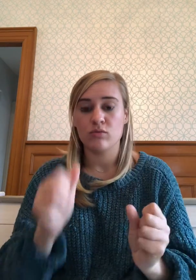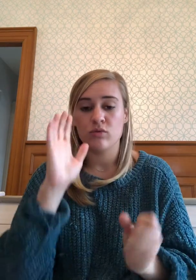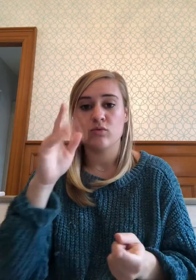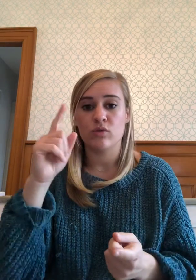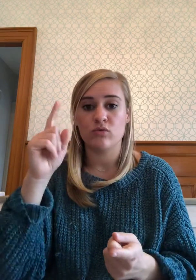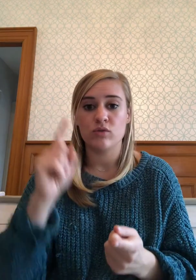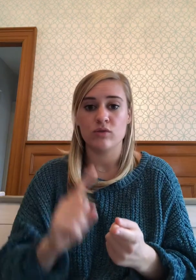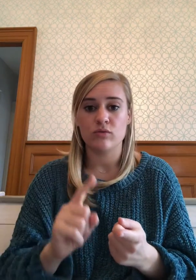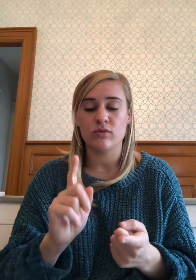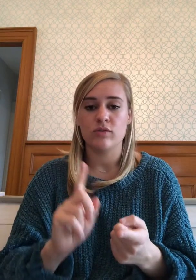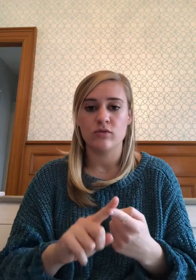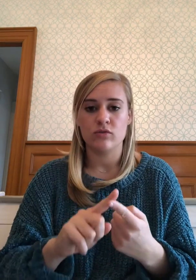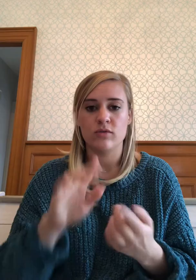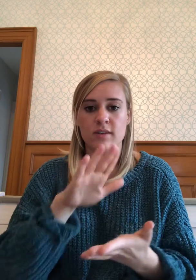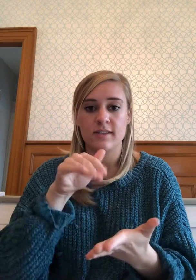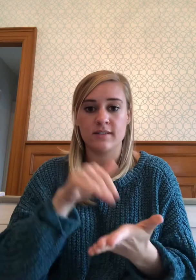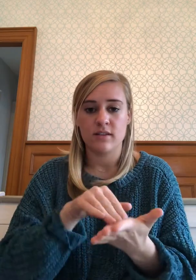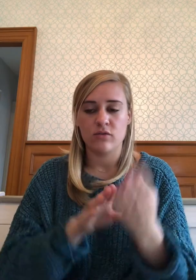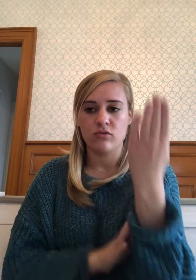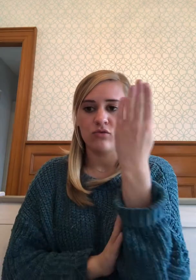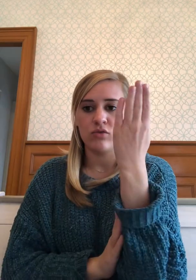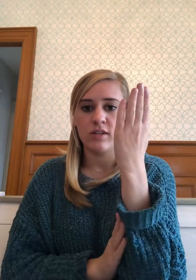of rotation, and then it builds back up again.